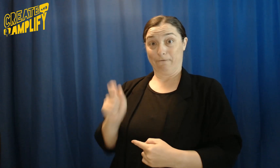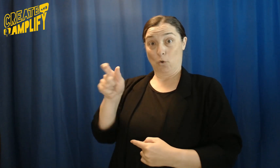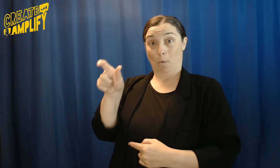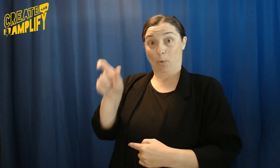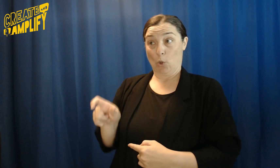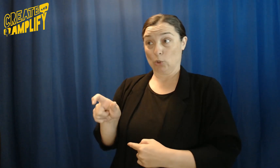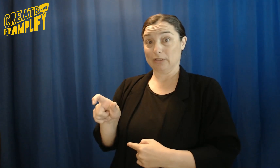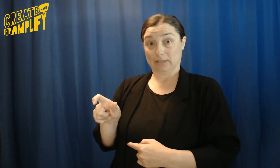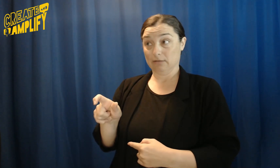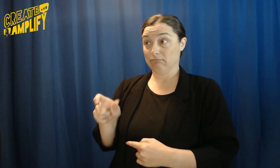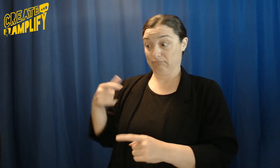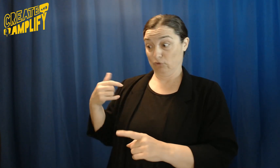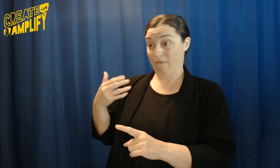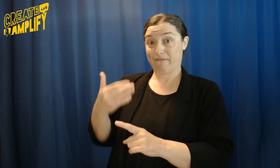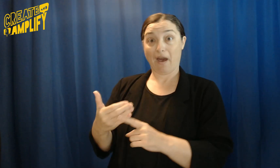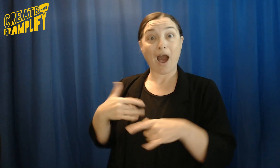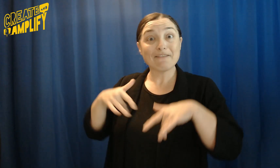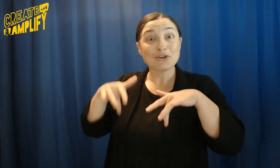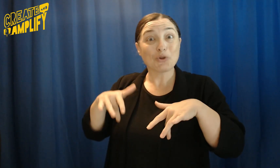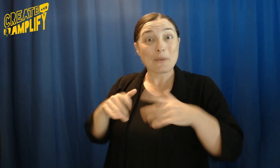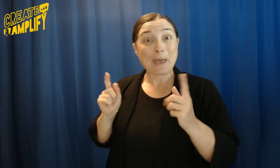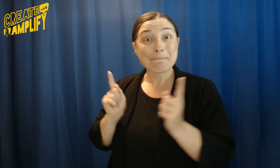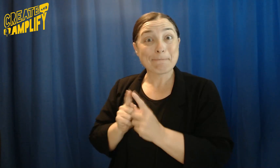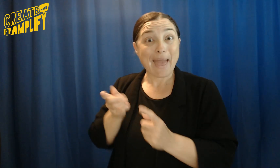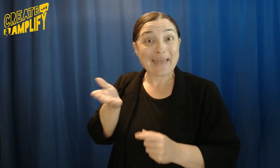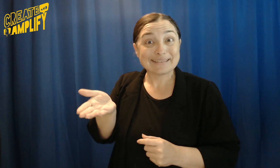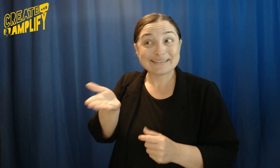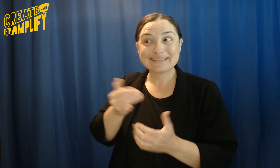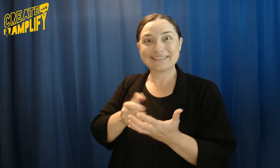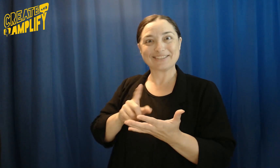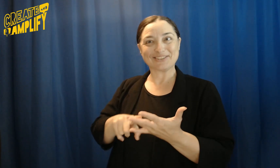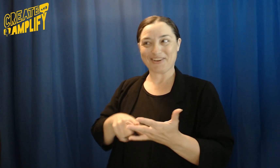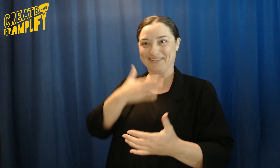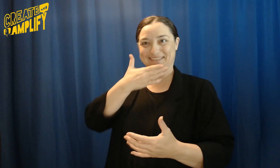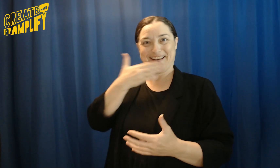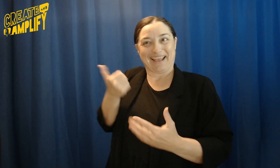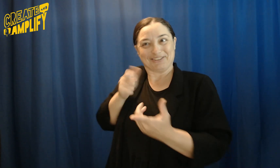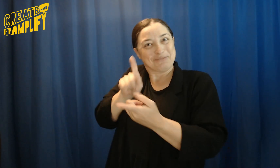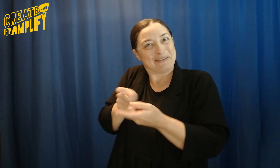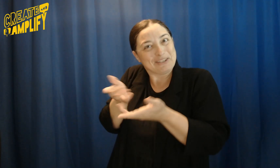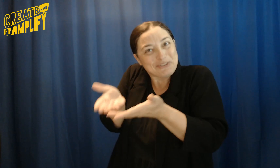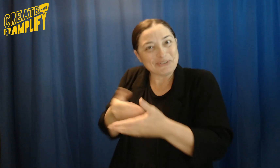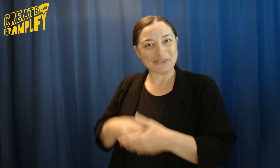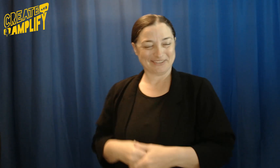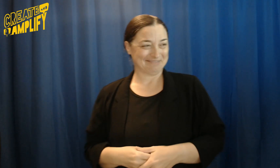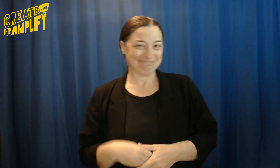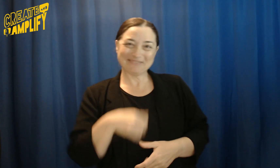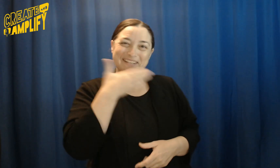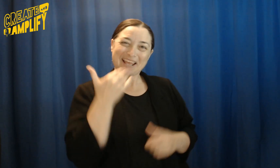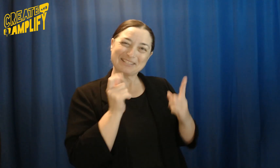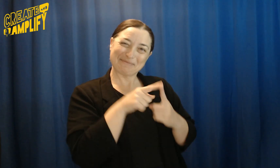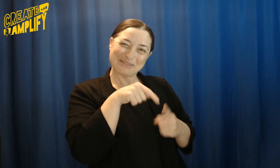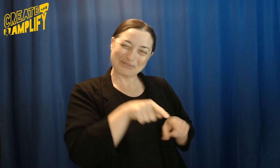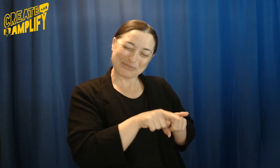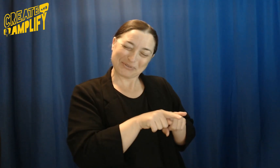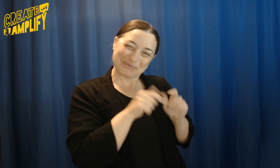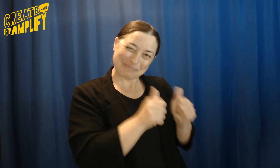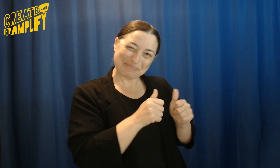had on so far that I've never met before. So it's nice to meet you. Yeah, great to meet you too. What would be something that